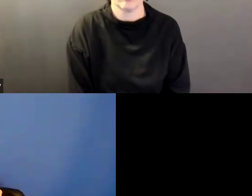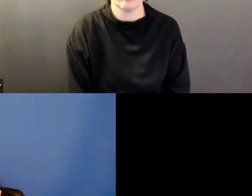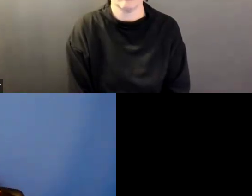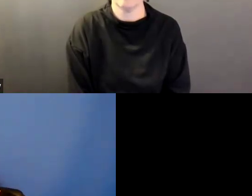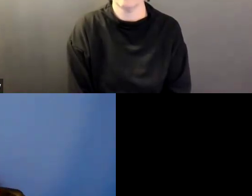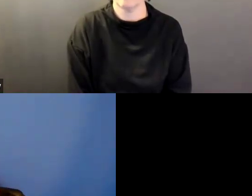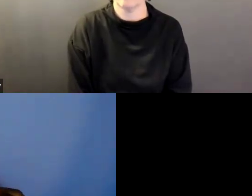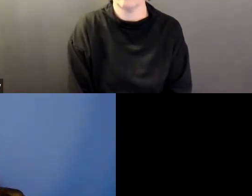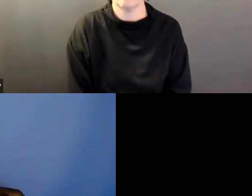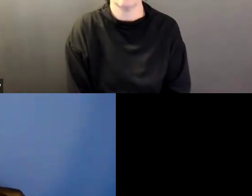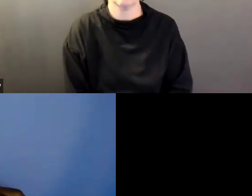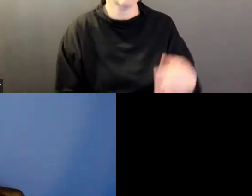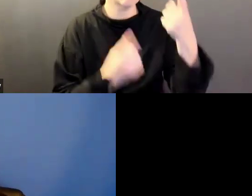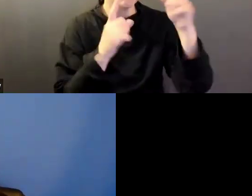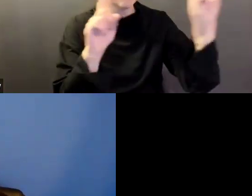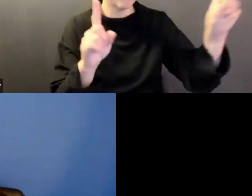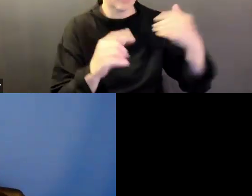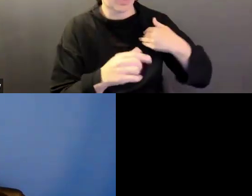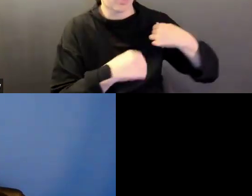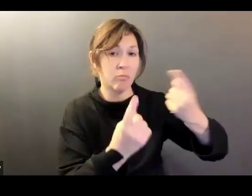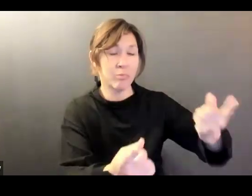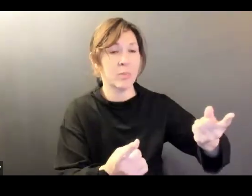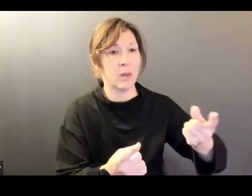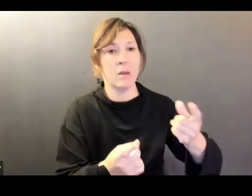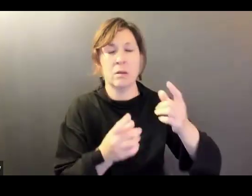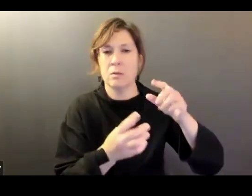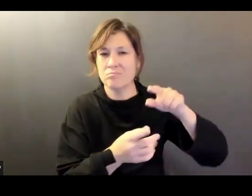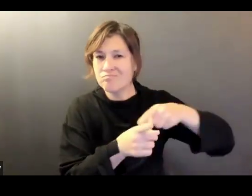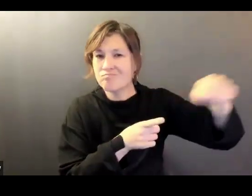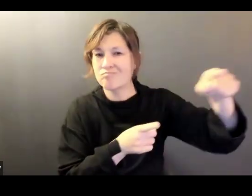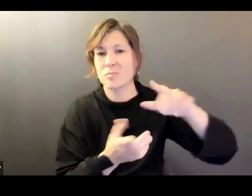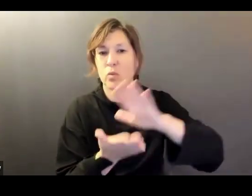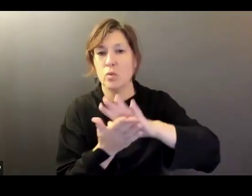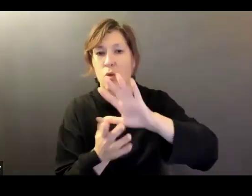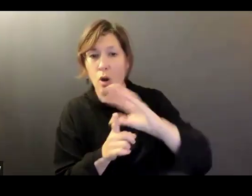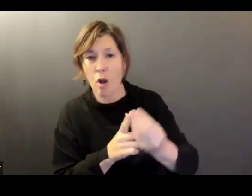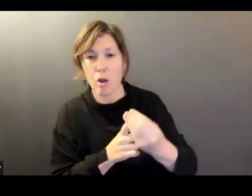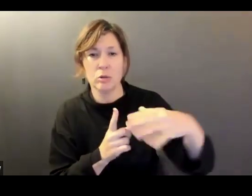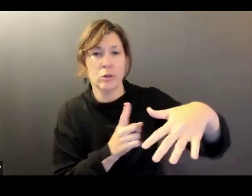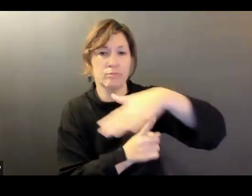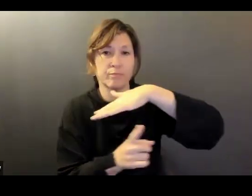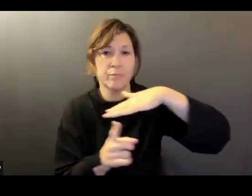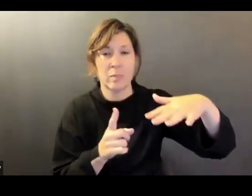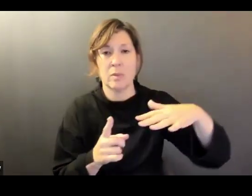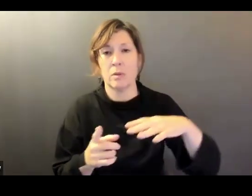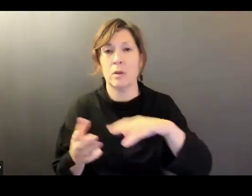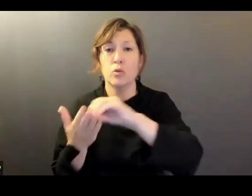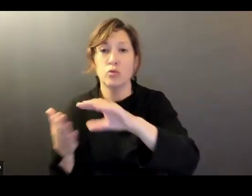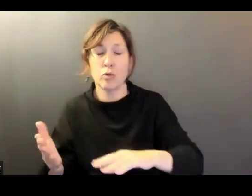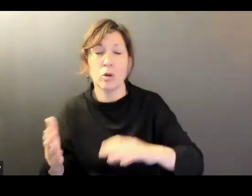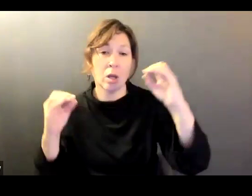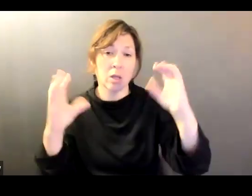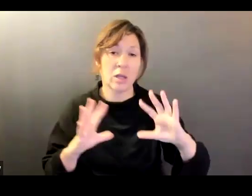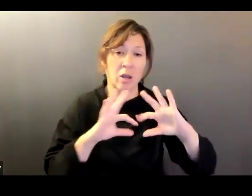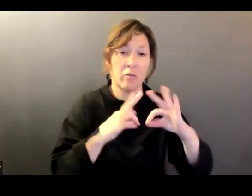success, particularly in our school culture and climate. Student, teacher, family, and staff surveys all show